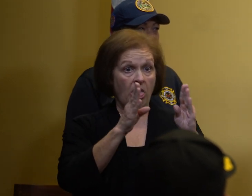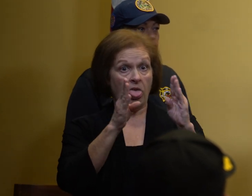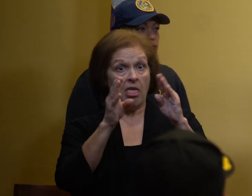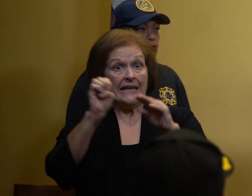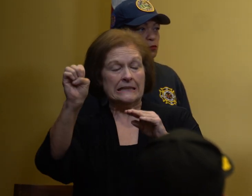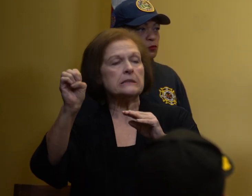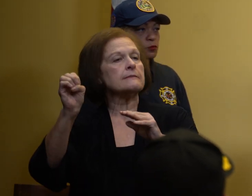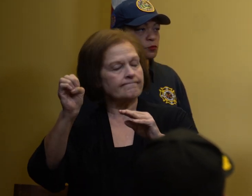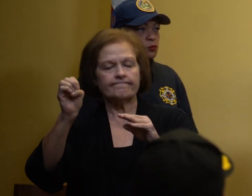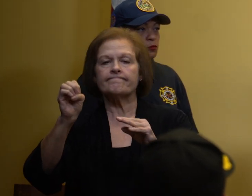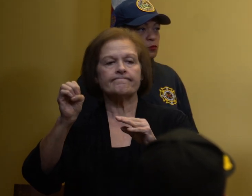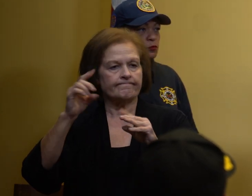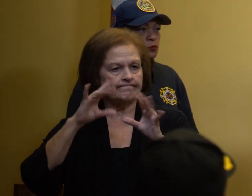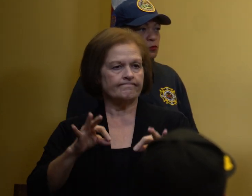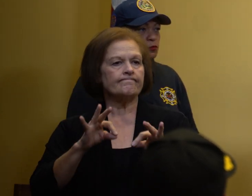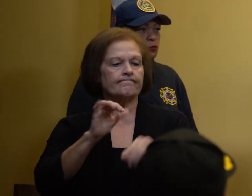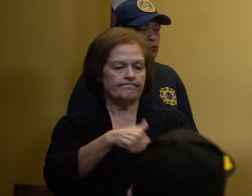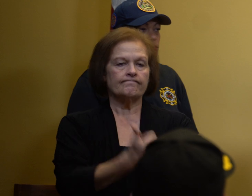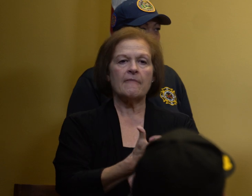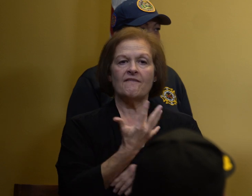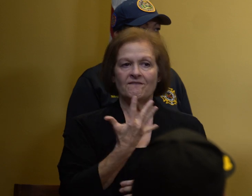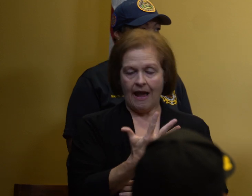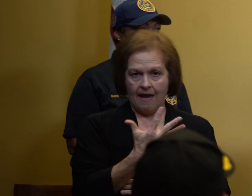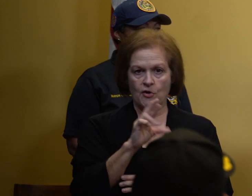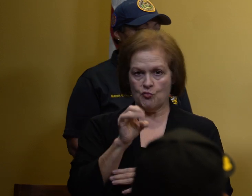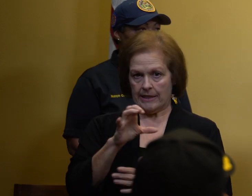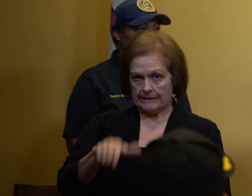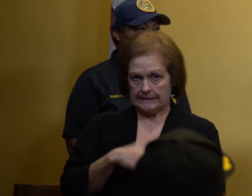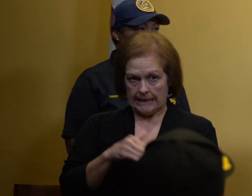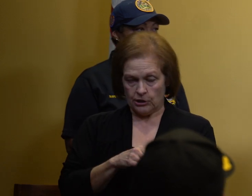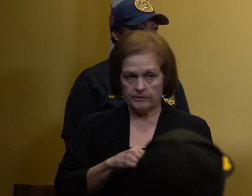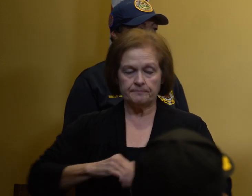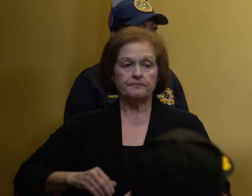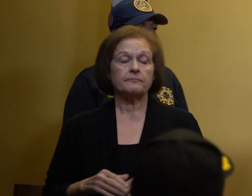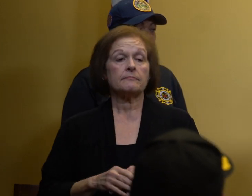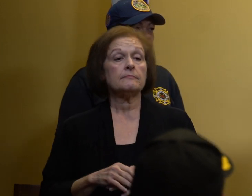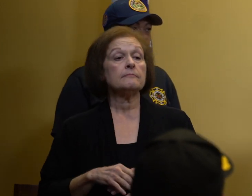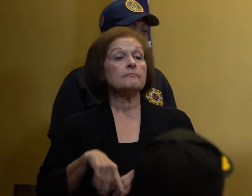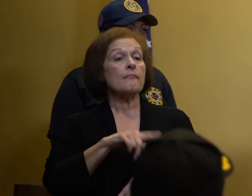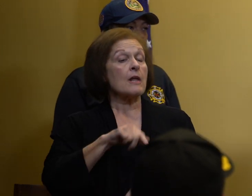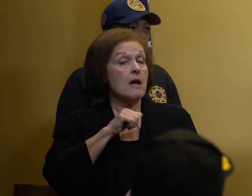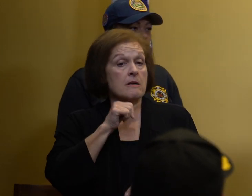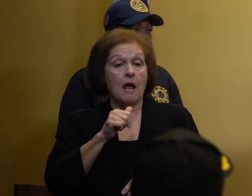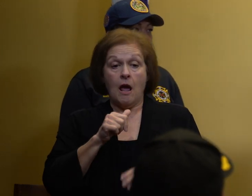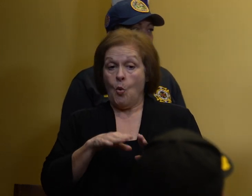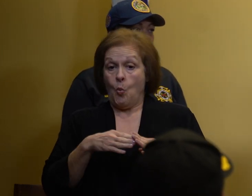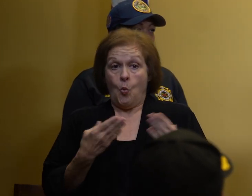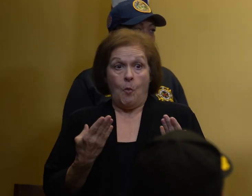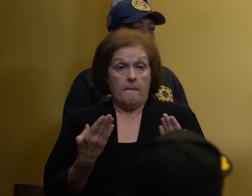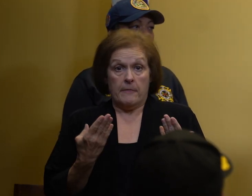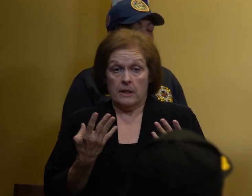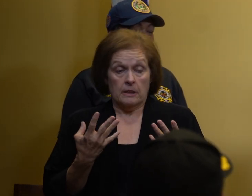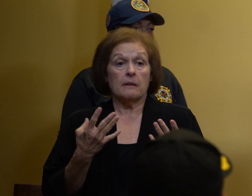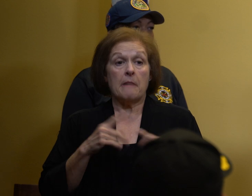we have put generators on 5 more facilities, and they're not open. They will be after the storm, should